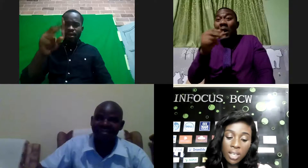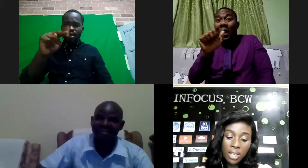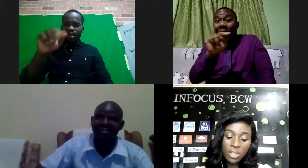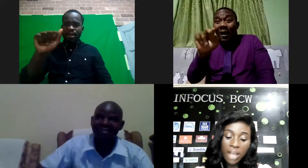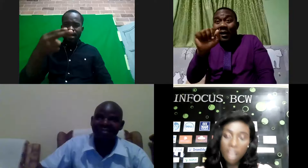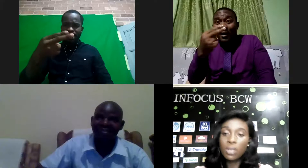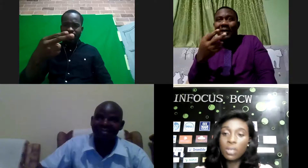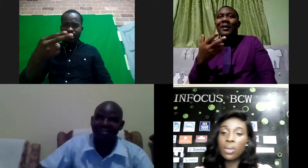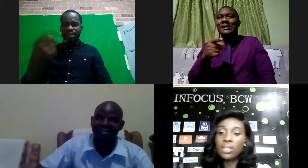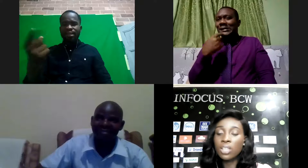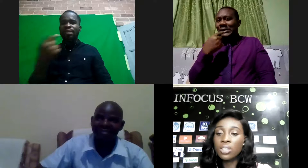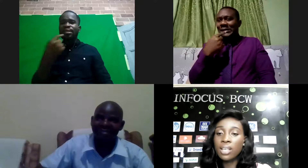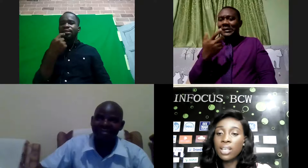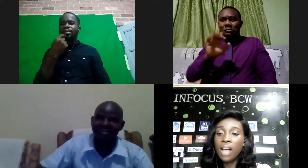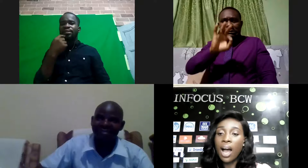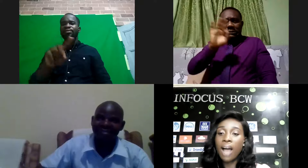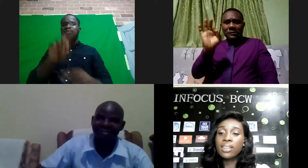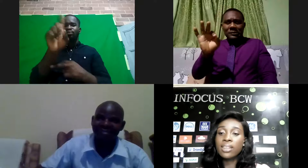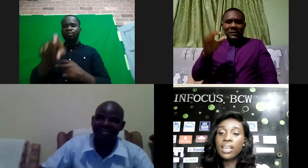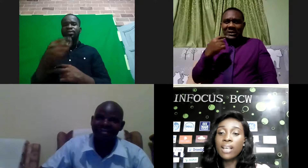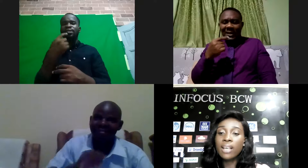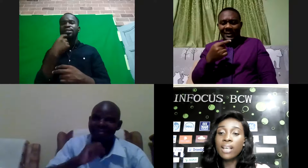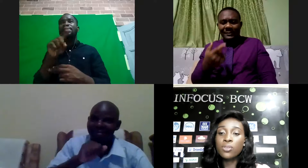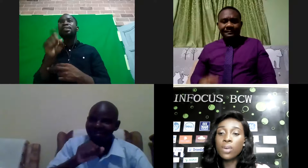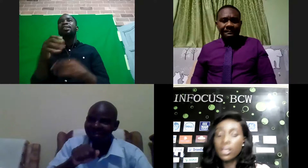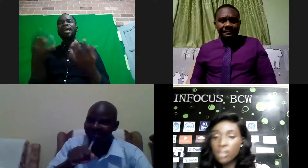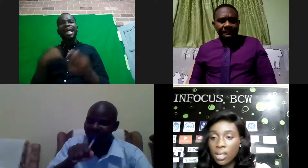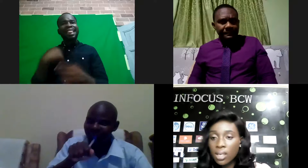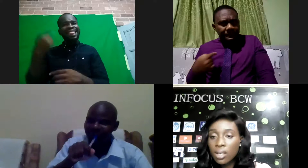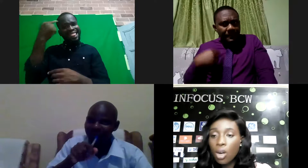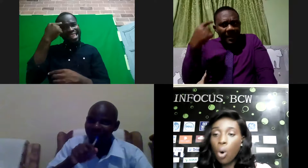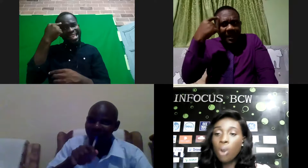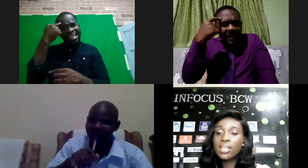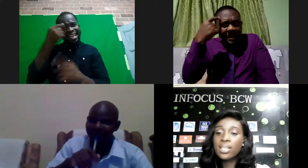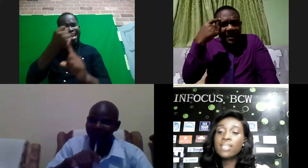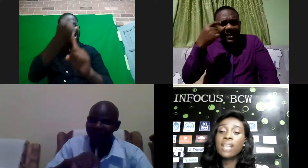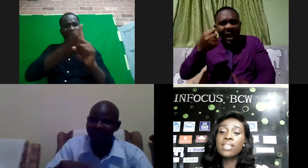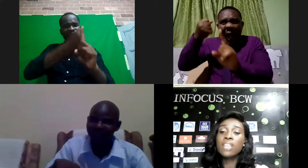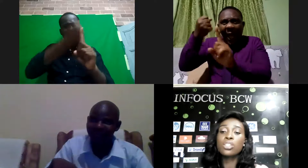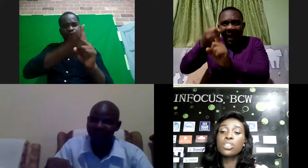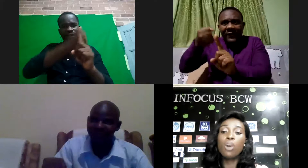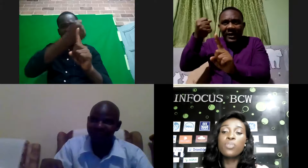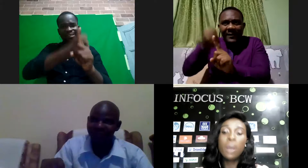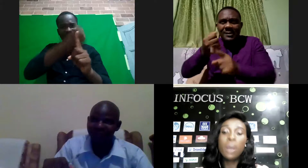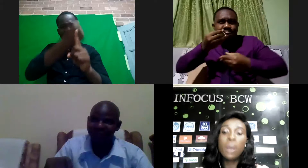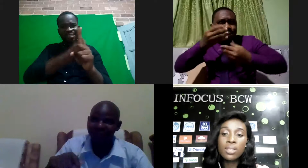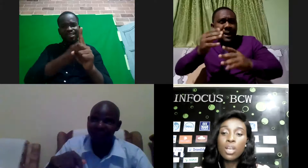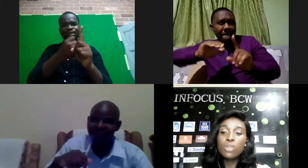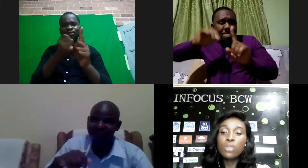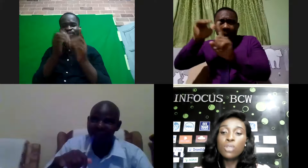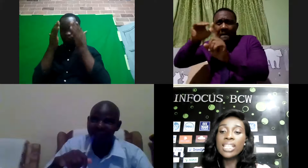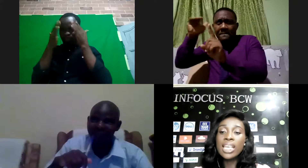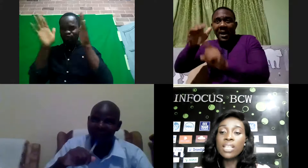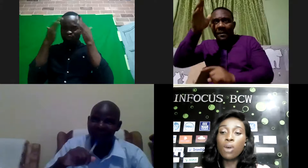she asked the question and she said, I think advocacy or sensitization of parents to